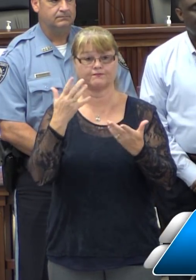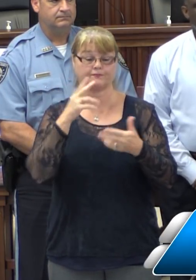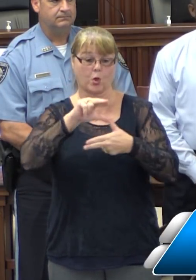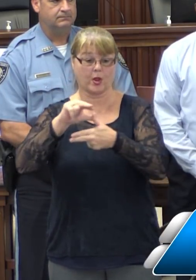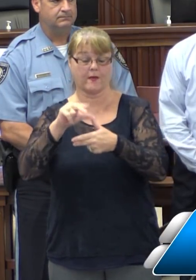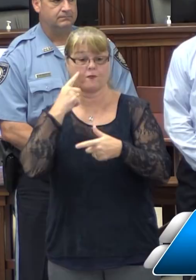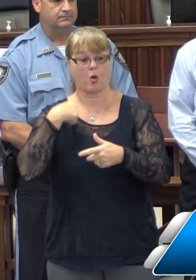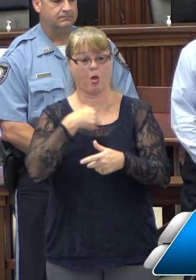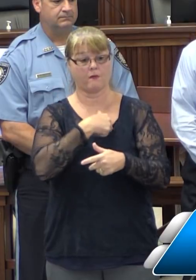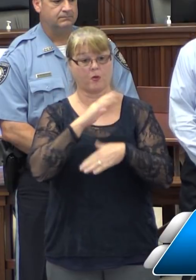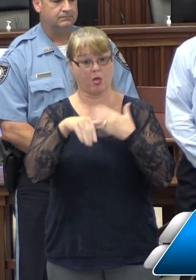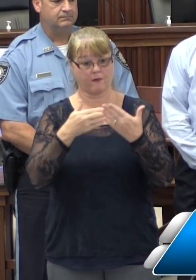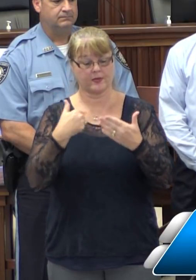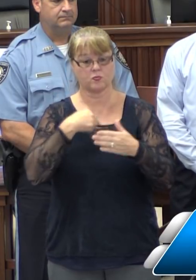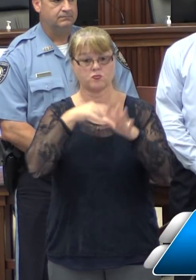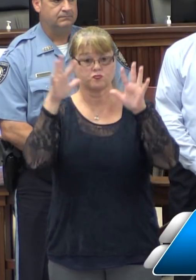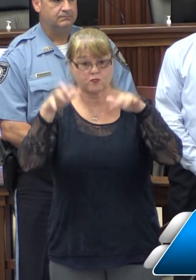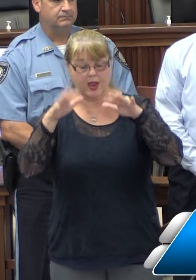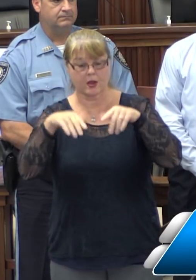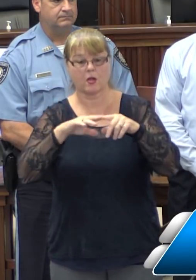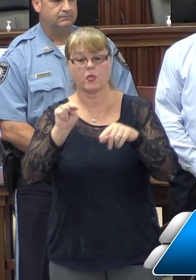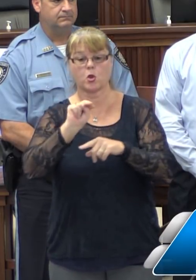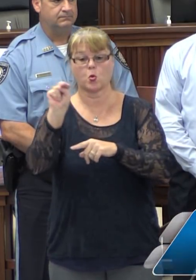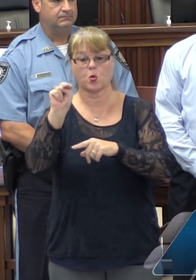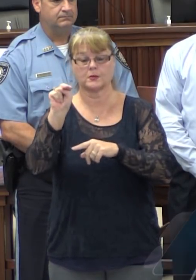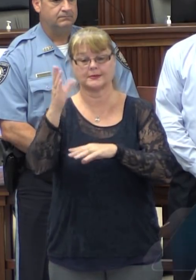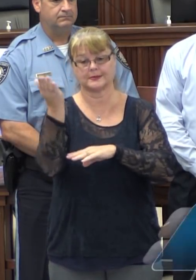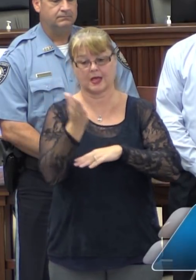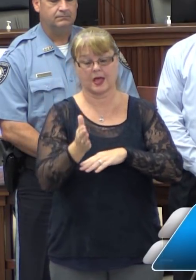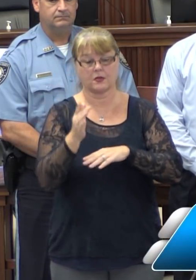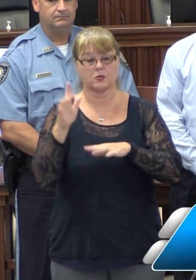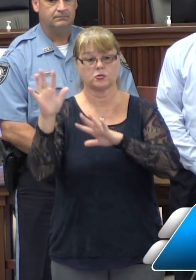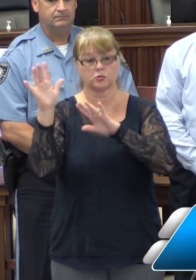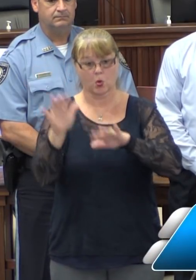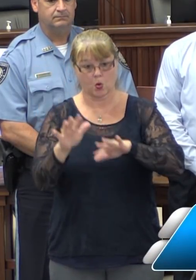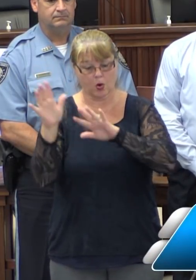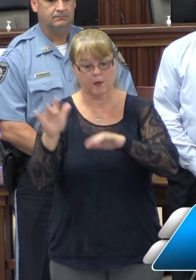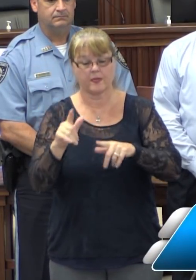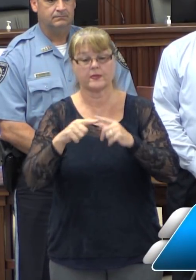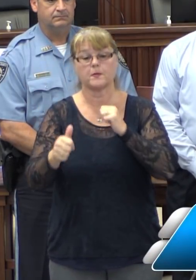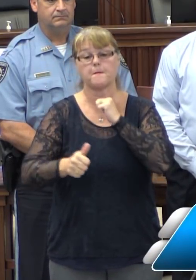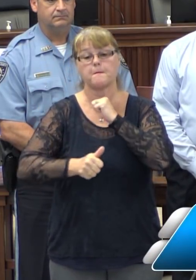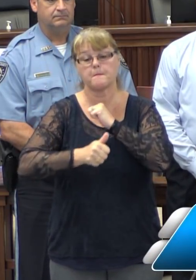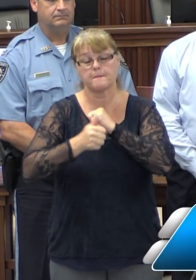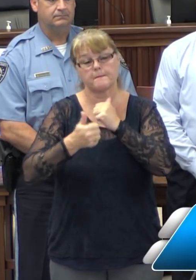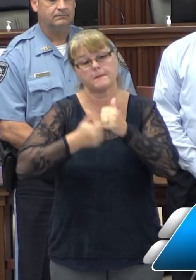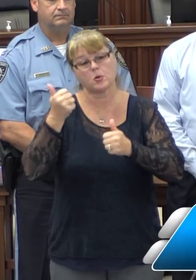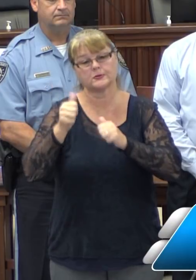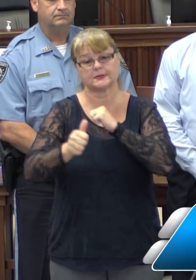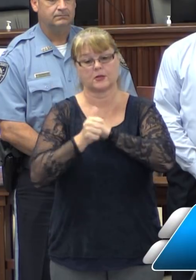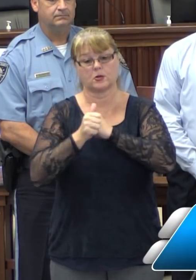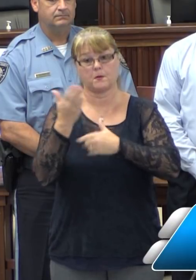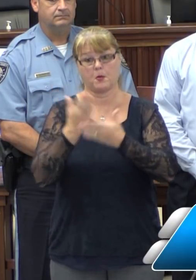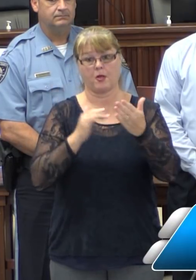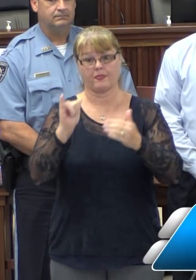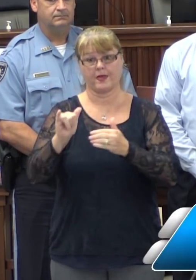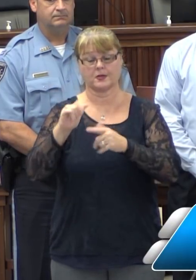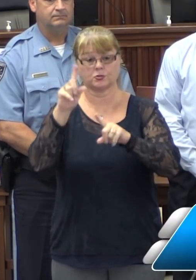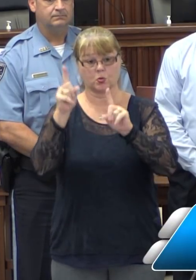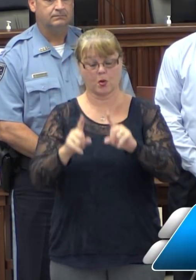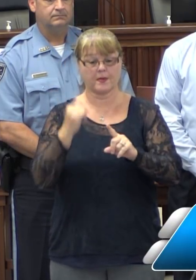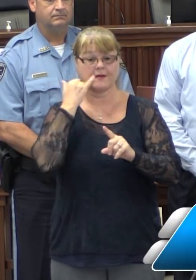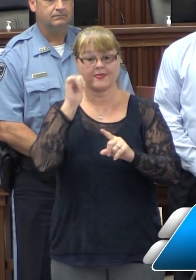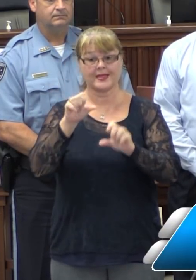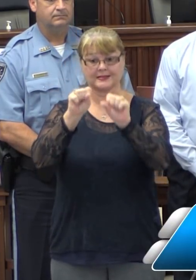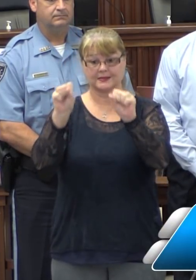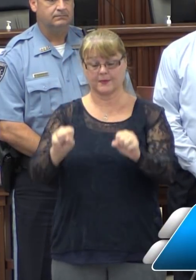the convection or all of the rain is on the north side of the storm. That's where the most dangerous part of the storm is. If that system